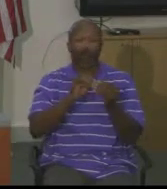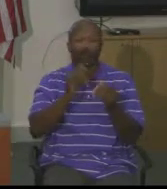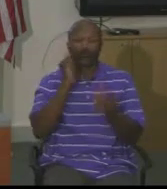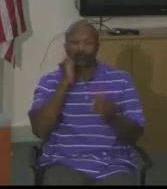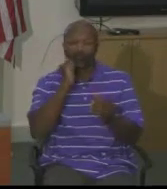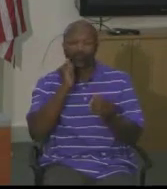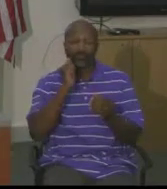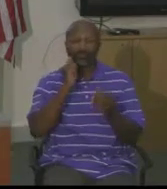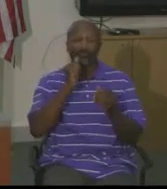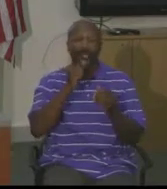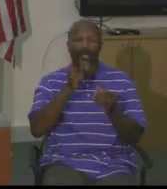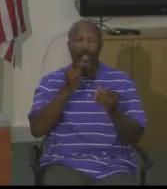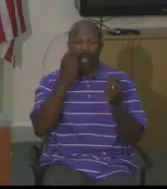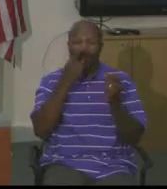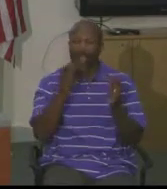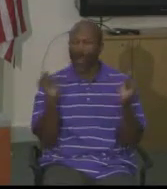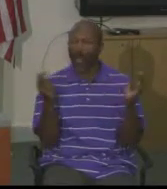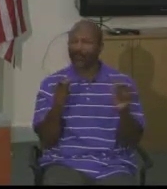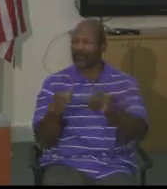more defined standard.